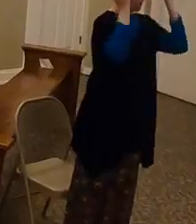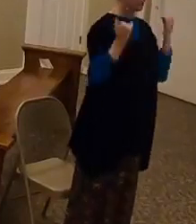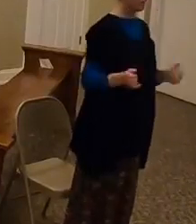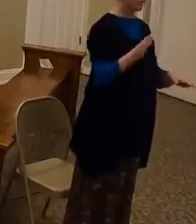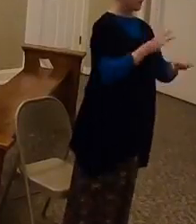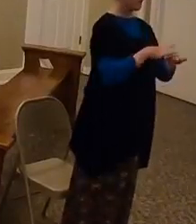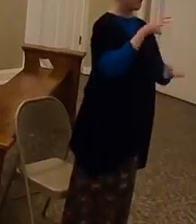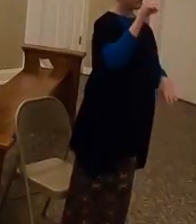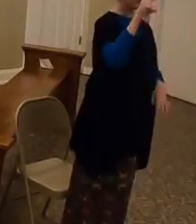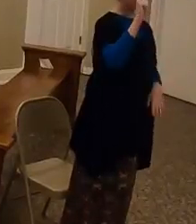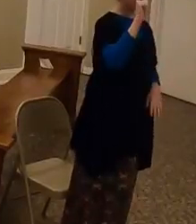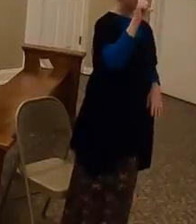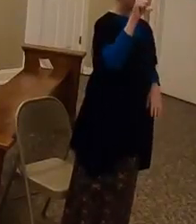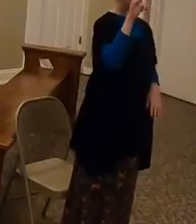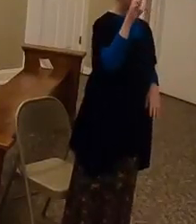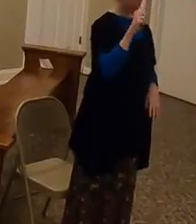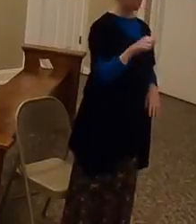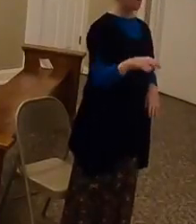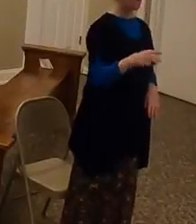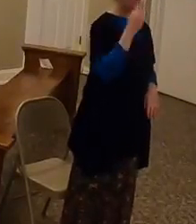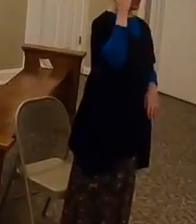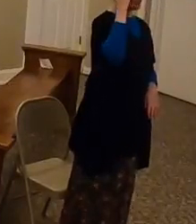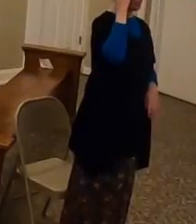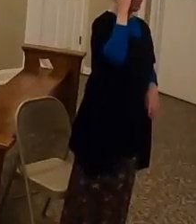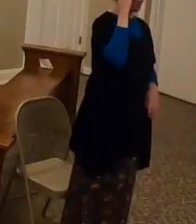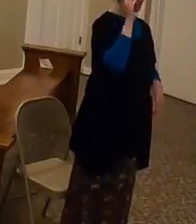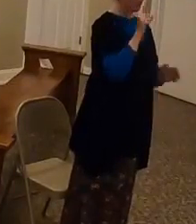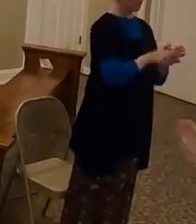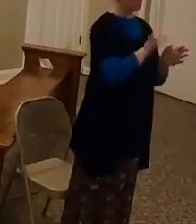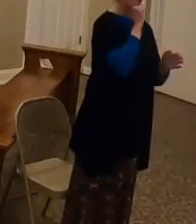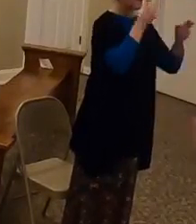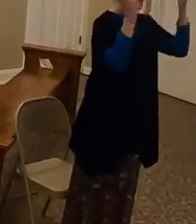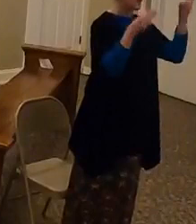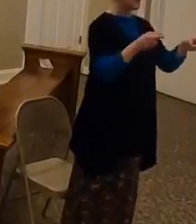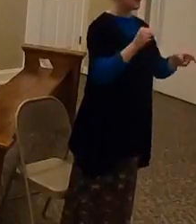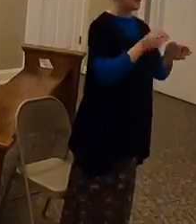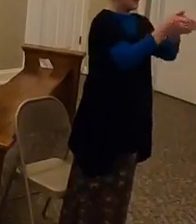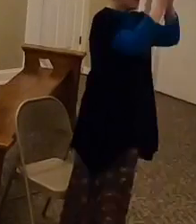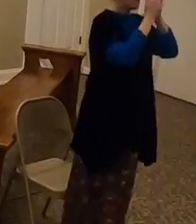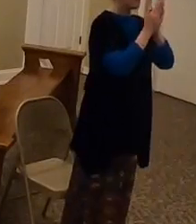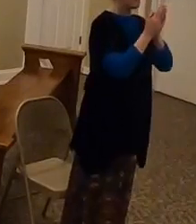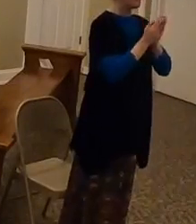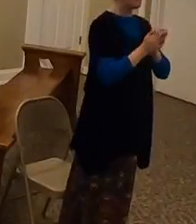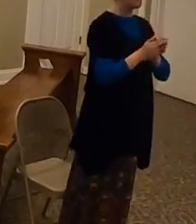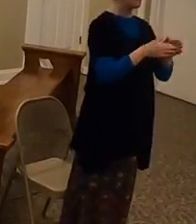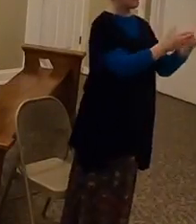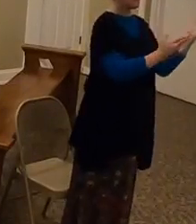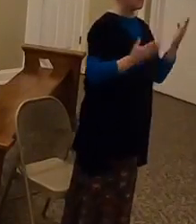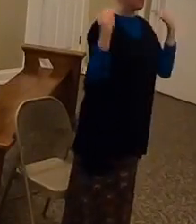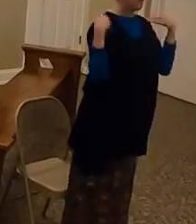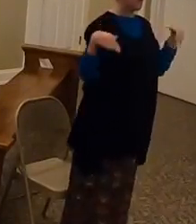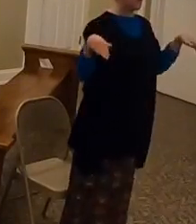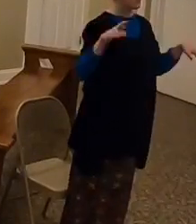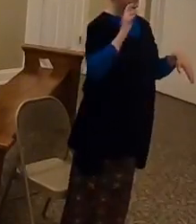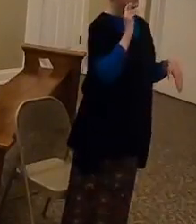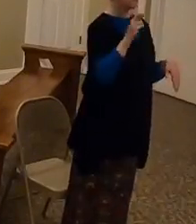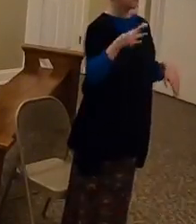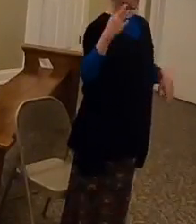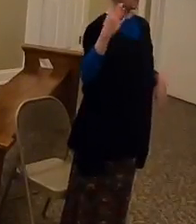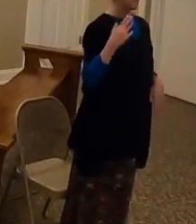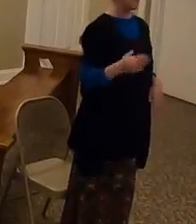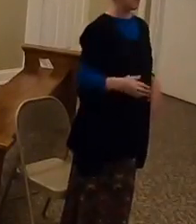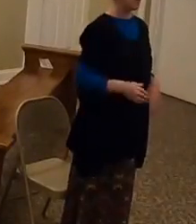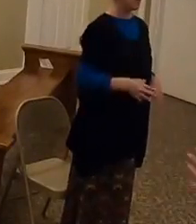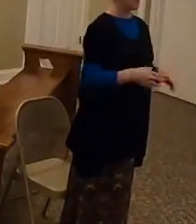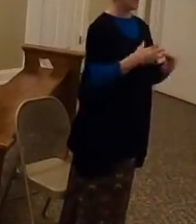now to touch Gail. Lord, you know exactly what's going on. God, I'm asking you to dispatch angels to her side right now. Let